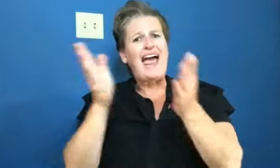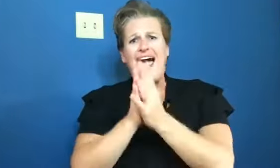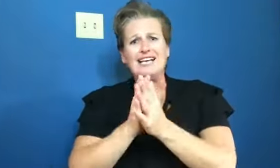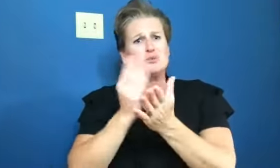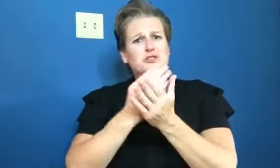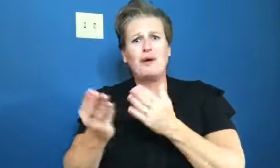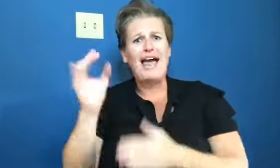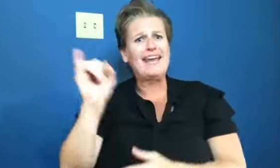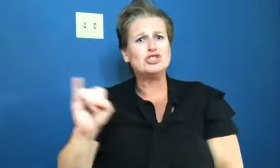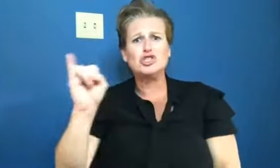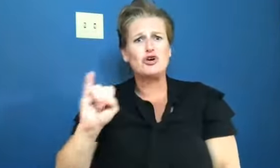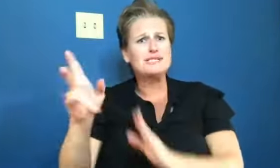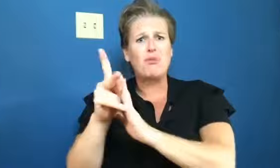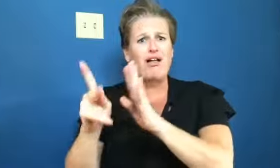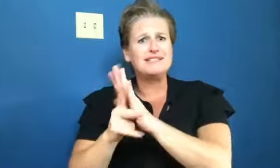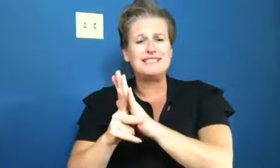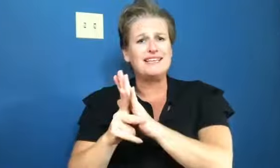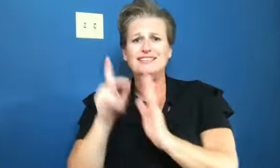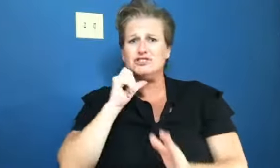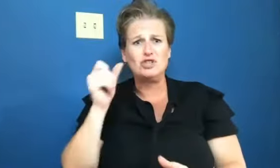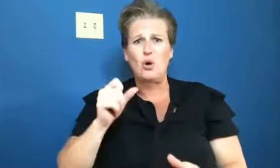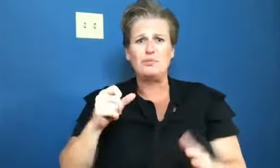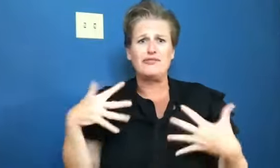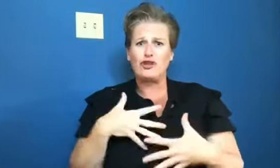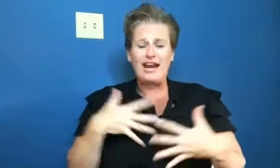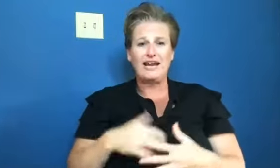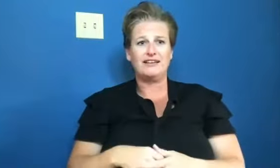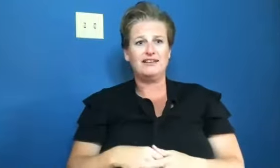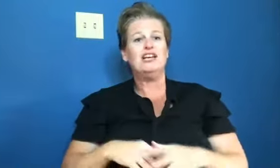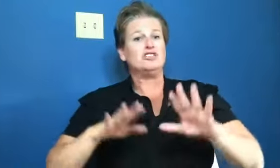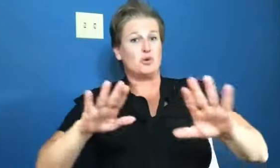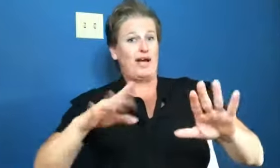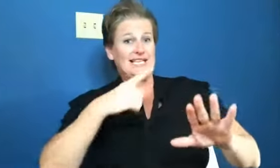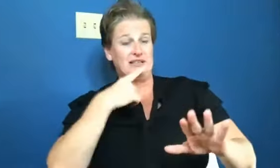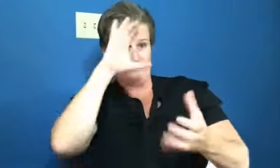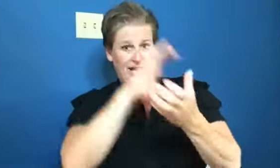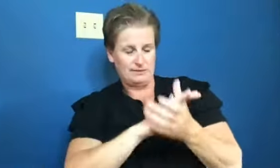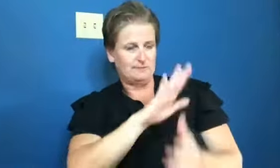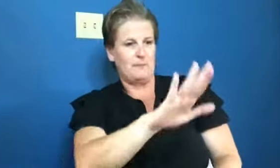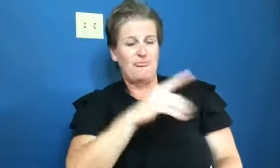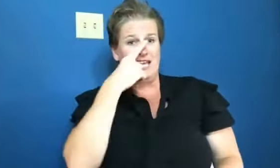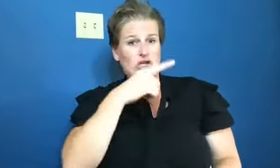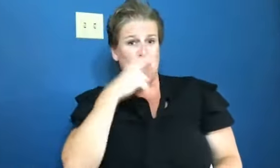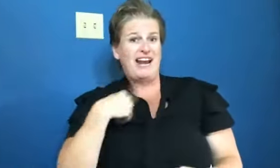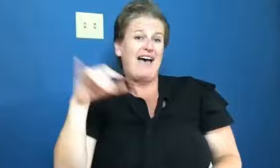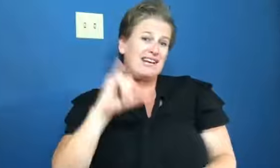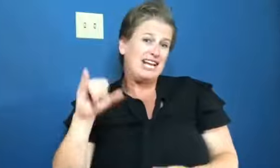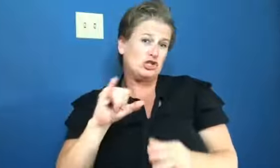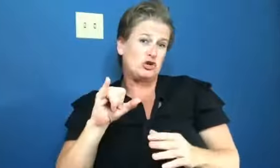said, hun, listen, I don't want to get in the way of your drinking, but could you please get an insurance policy that would have a little money for college education for our